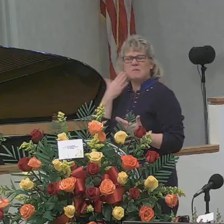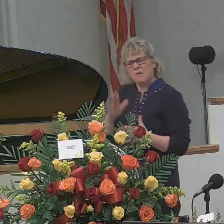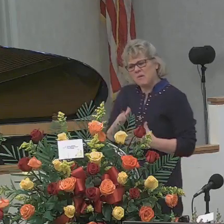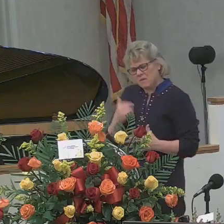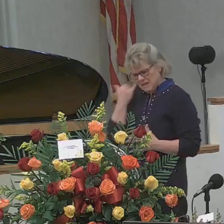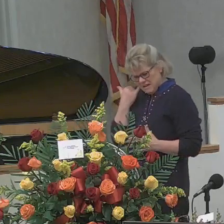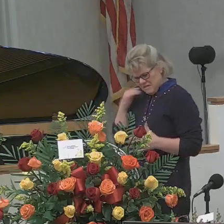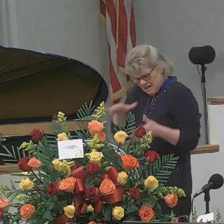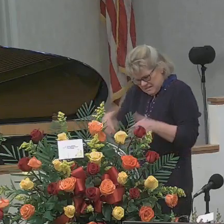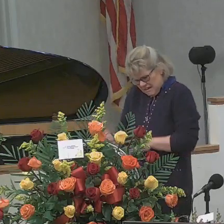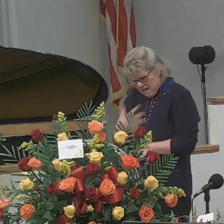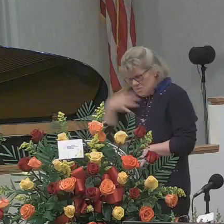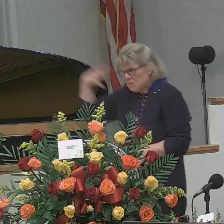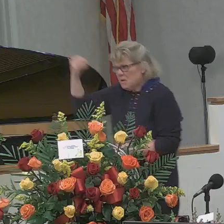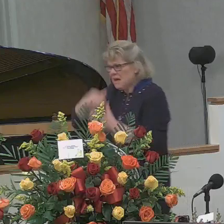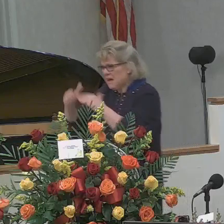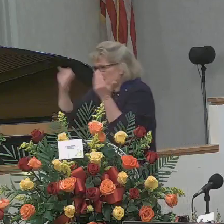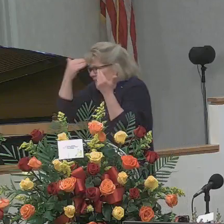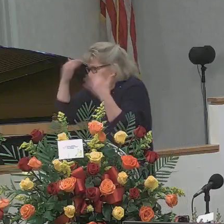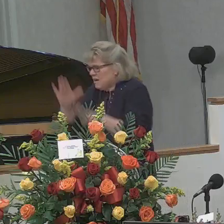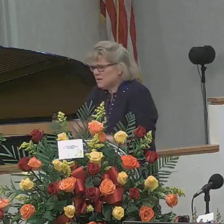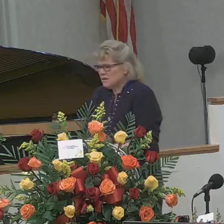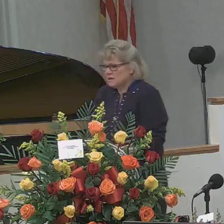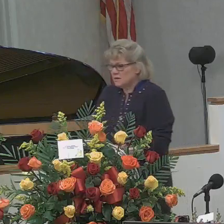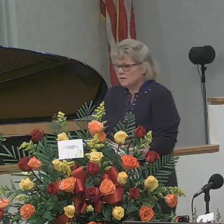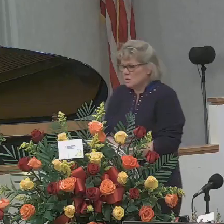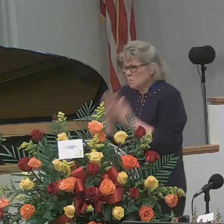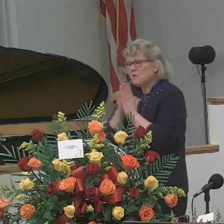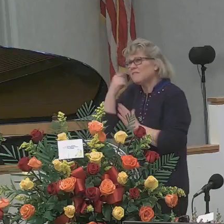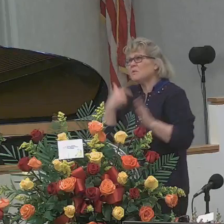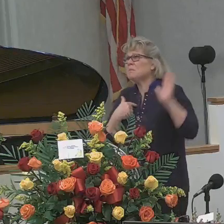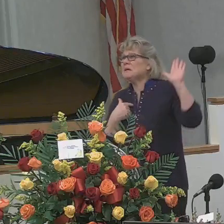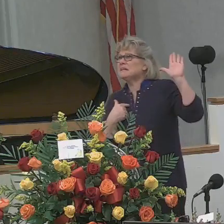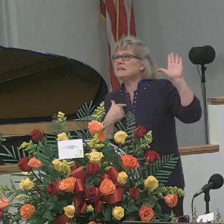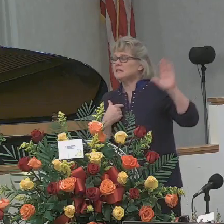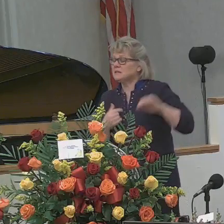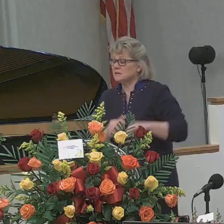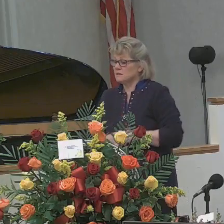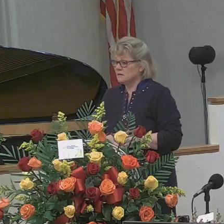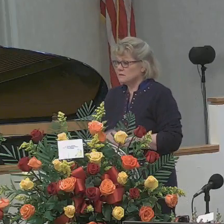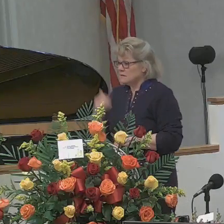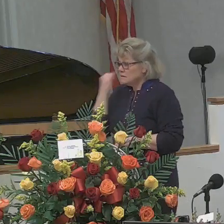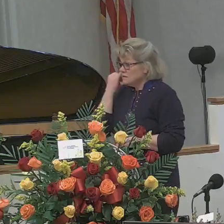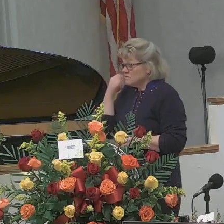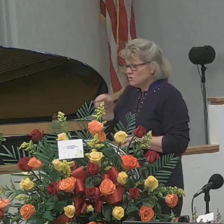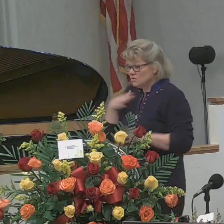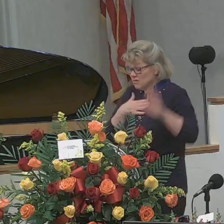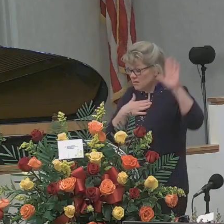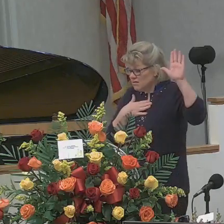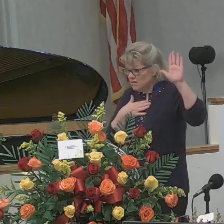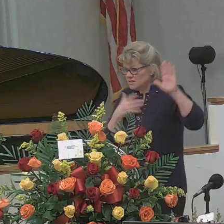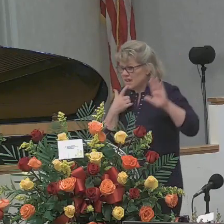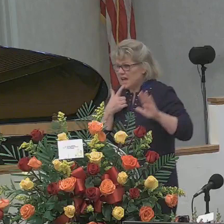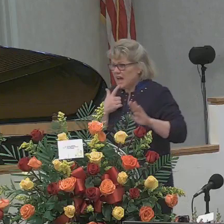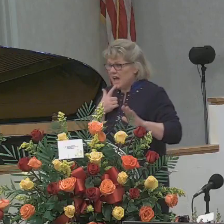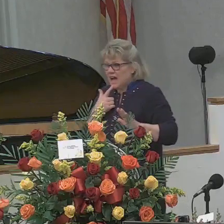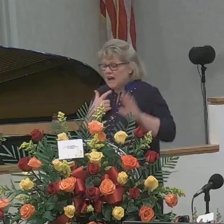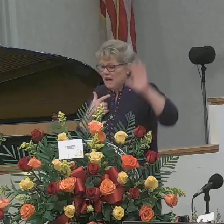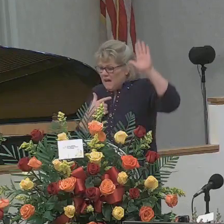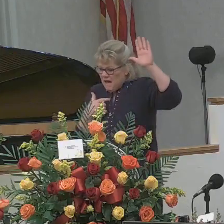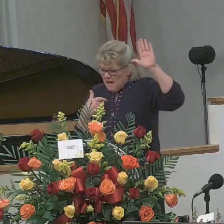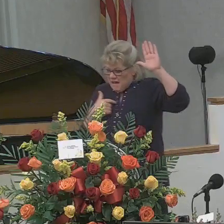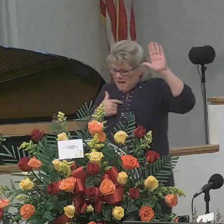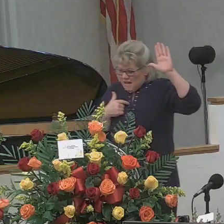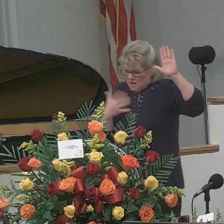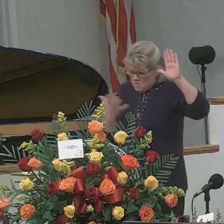go to heaven today, if I died or not. Would you pray for me?" Is anybody like that at all? And you just lift up your hand, let me